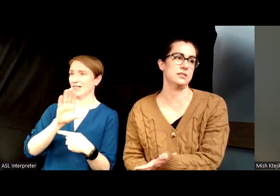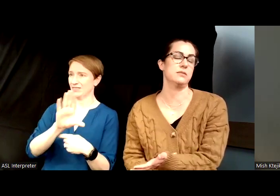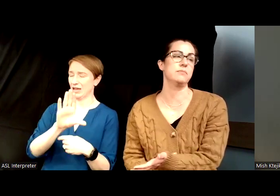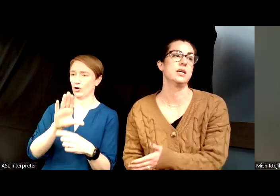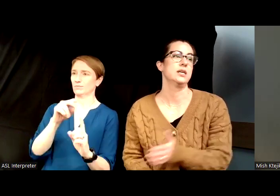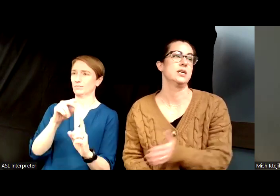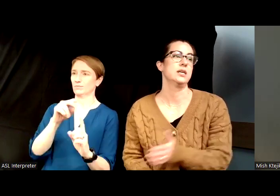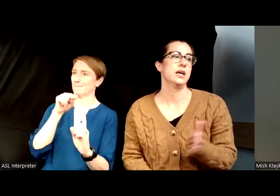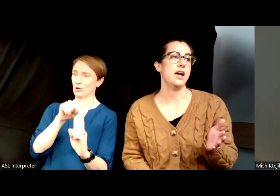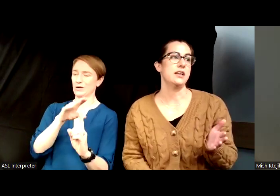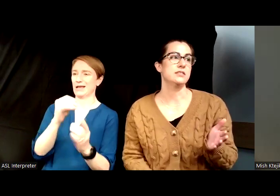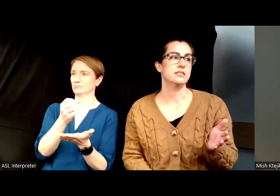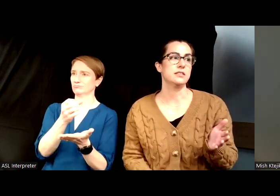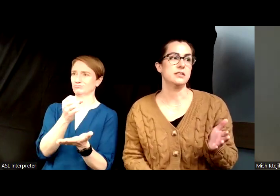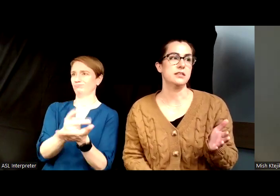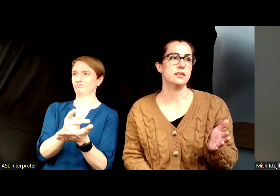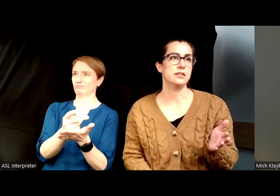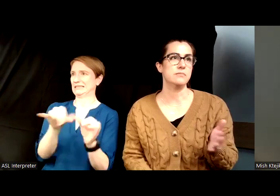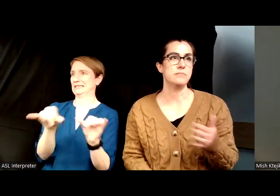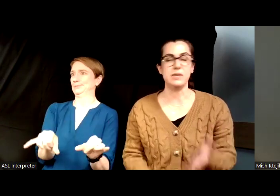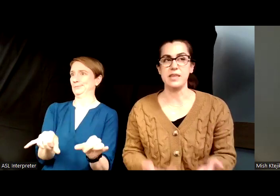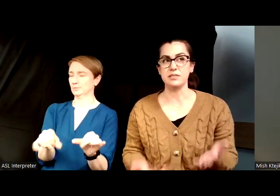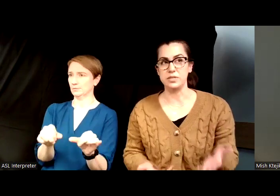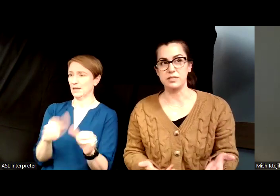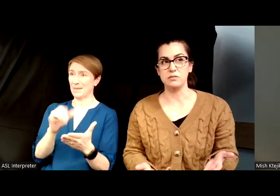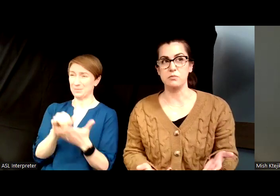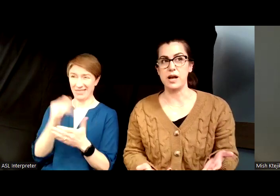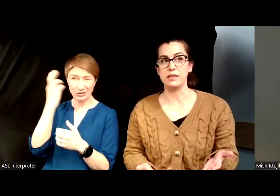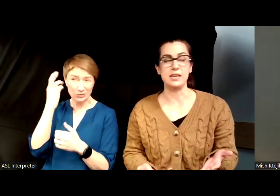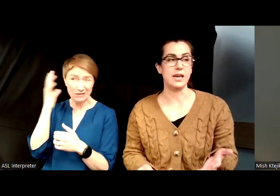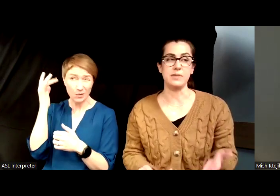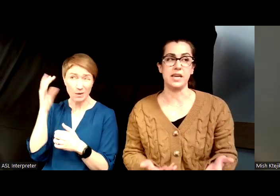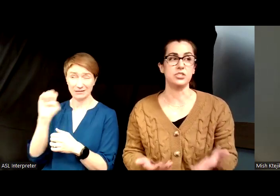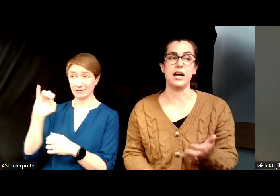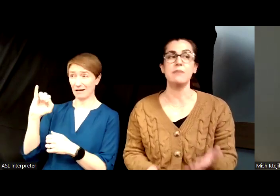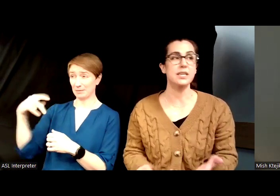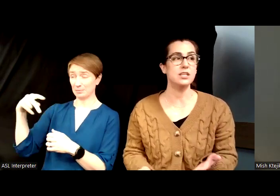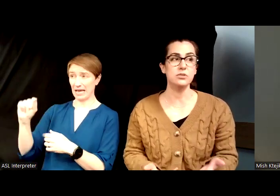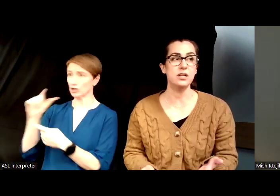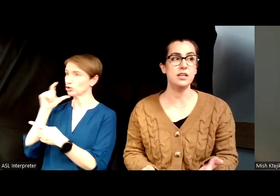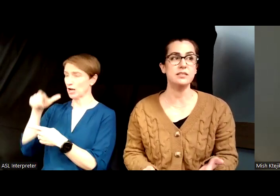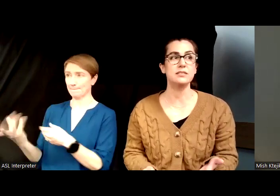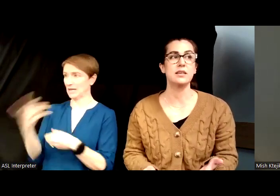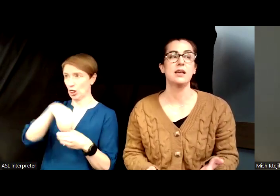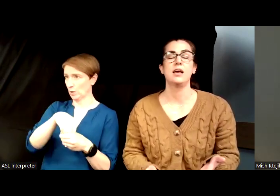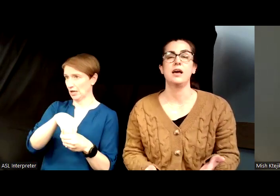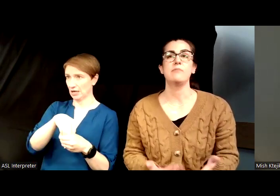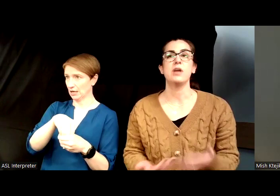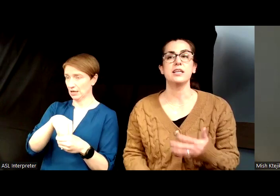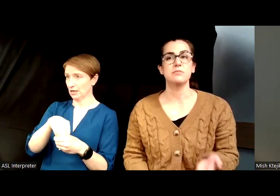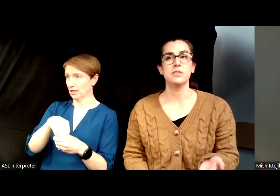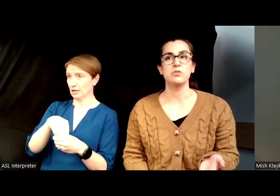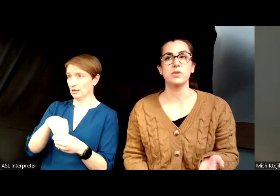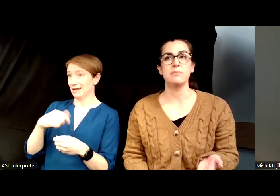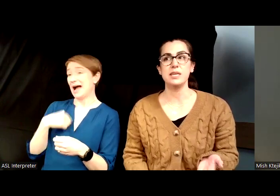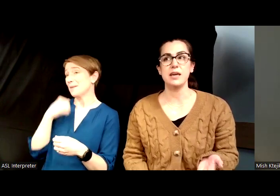system. And maybe that's a reason why the EIPA should not be included on this. I'm not